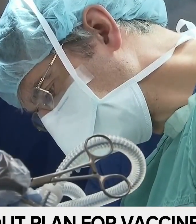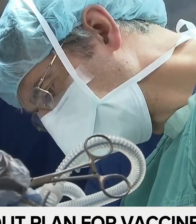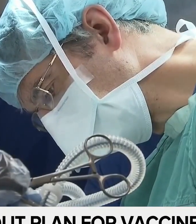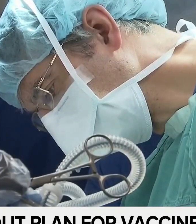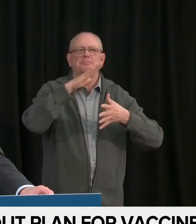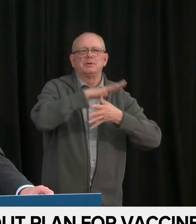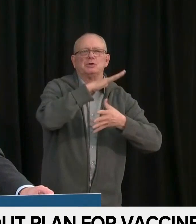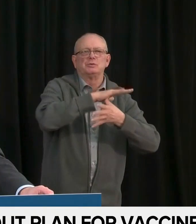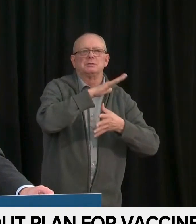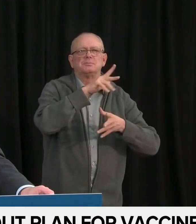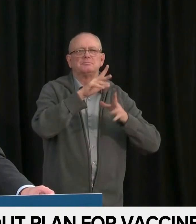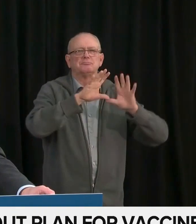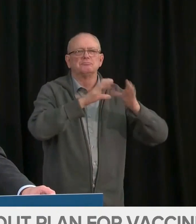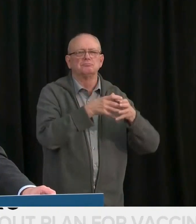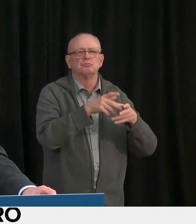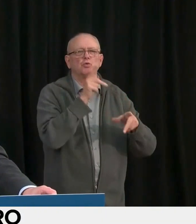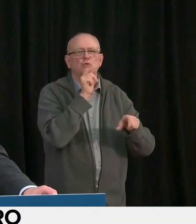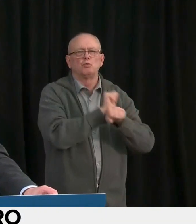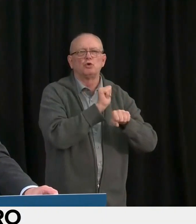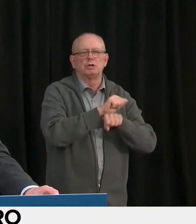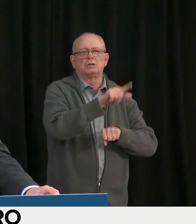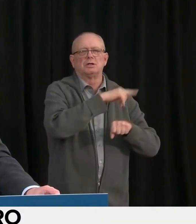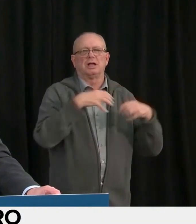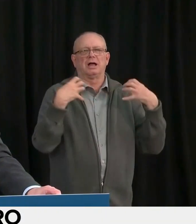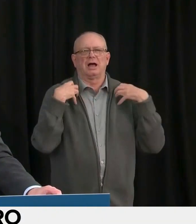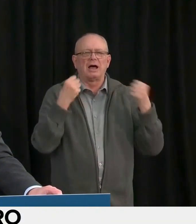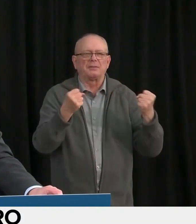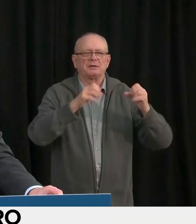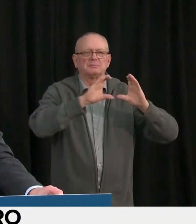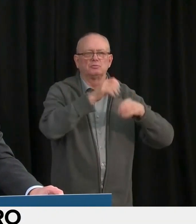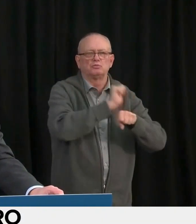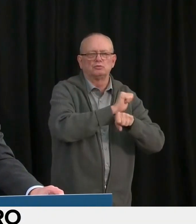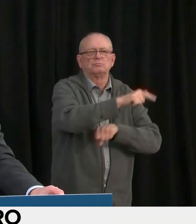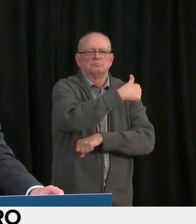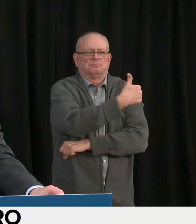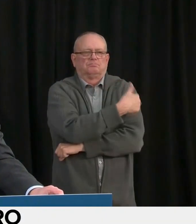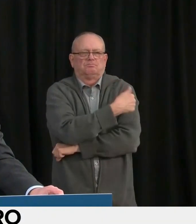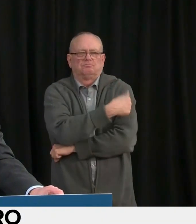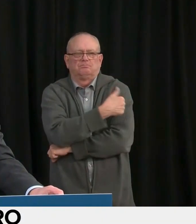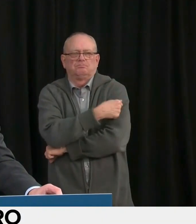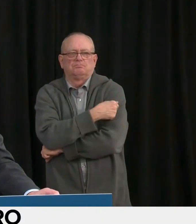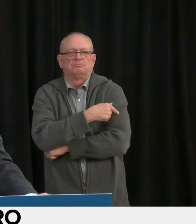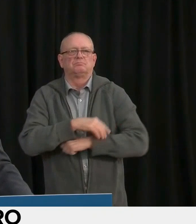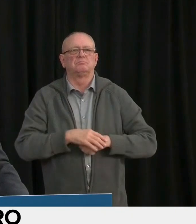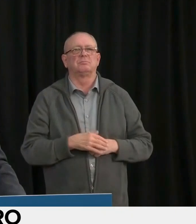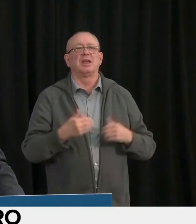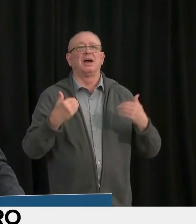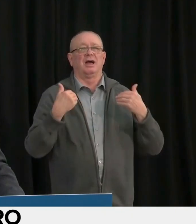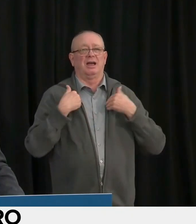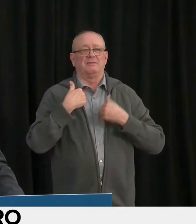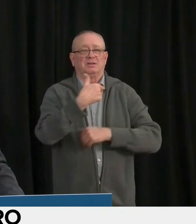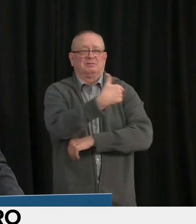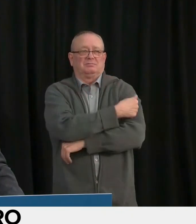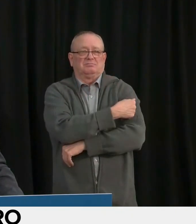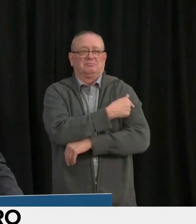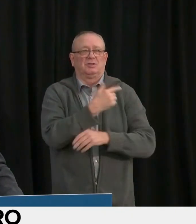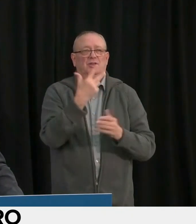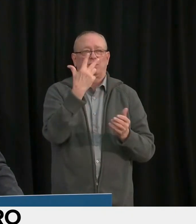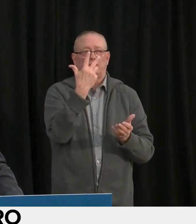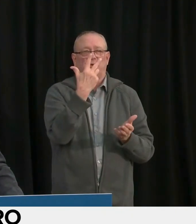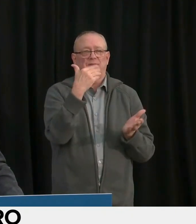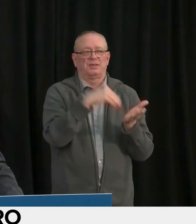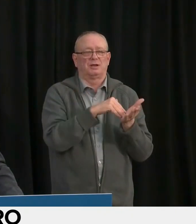the first 3,900 doses will go to ICU doctors and nurses, respiratory